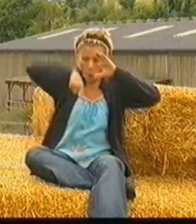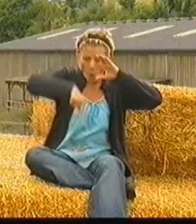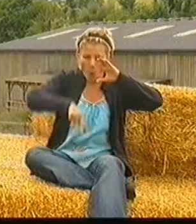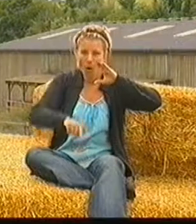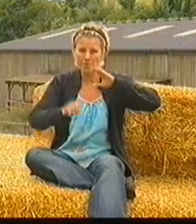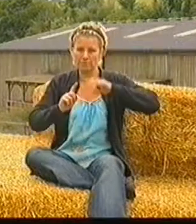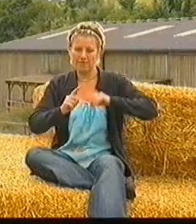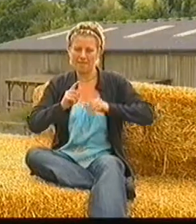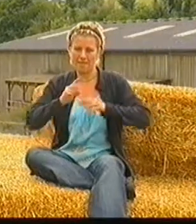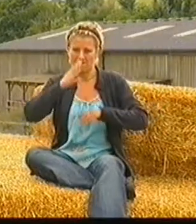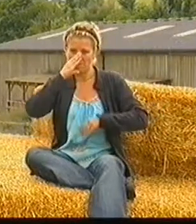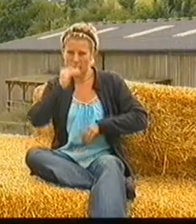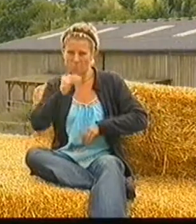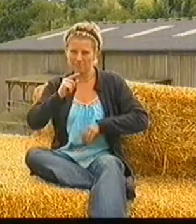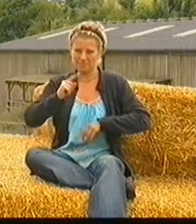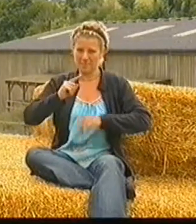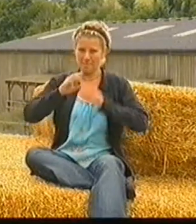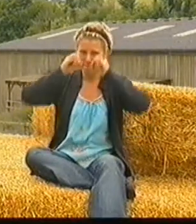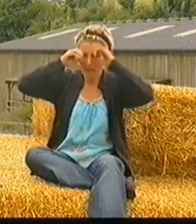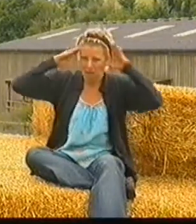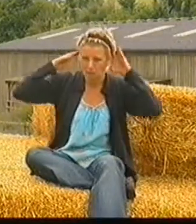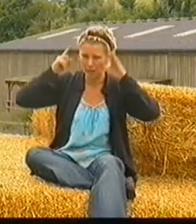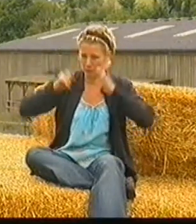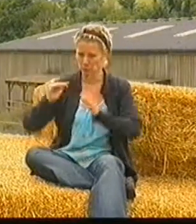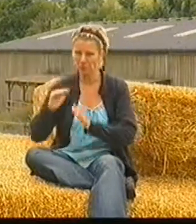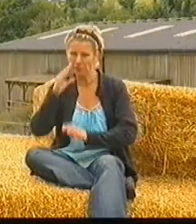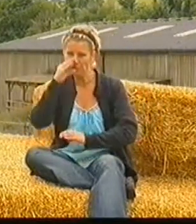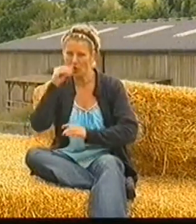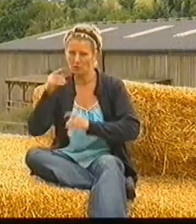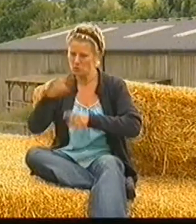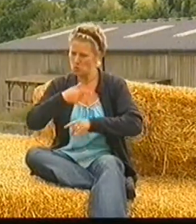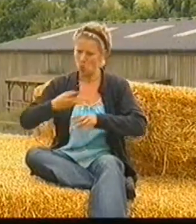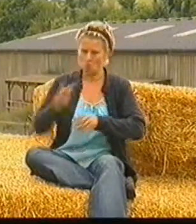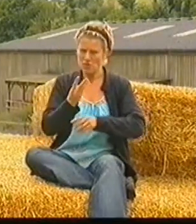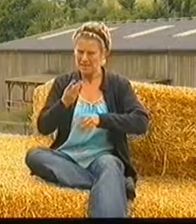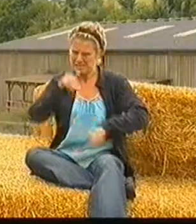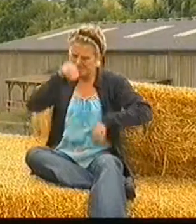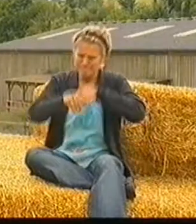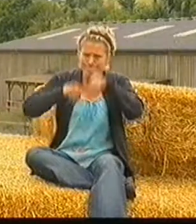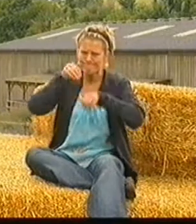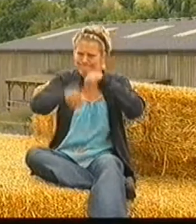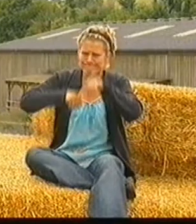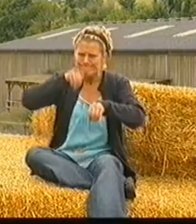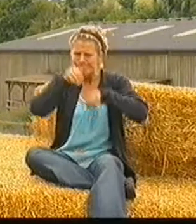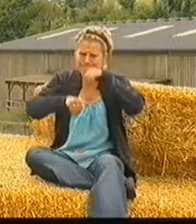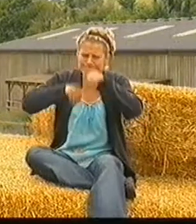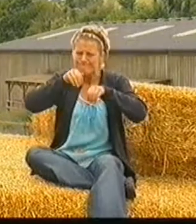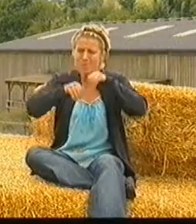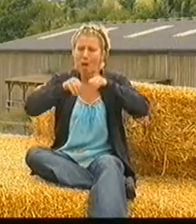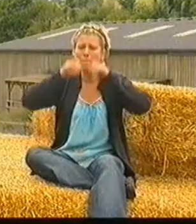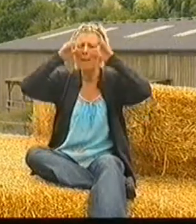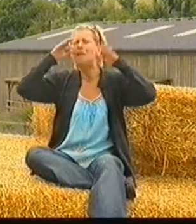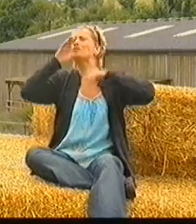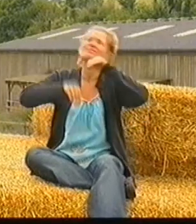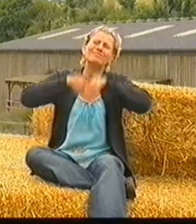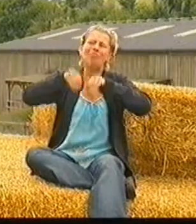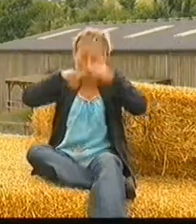Mr. Fox, Badger, and the smallest fox carried on digging the tunnel until Badger's front paws hit against a brick